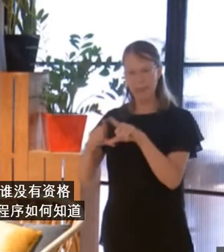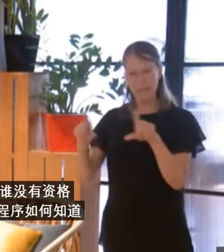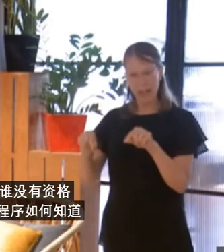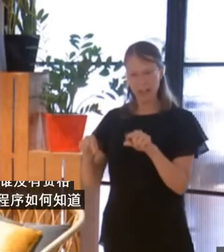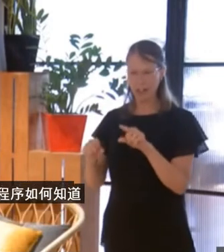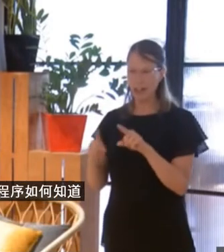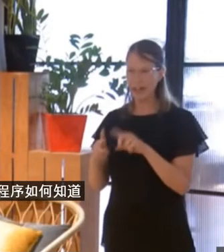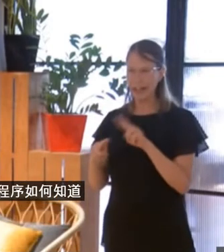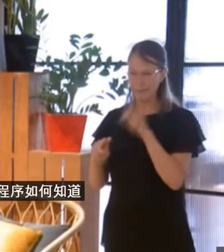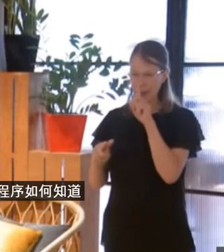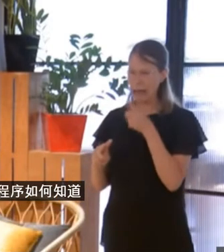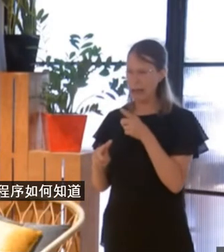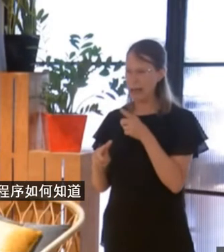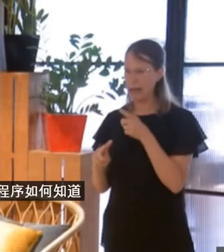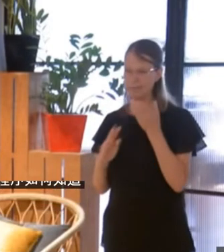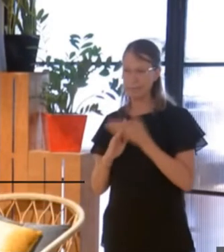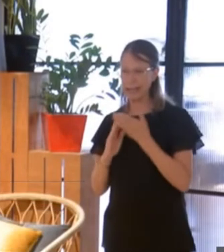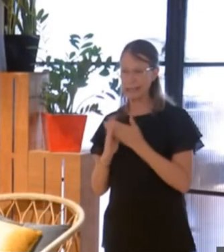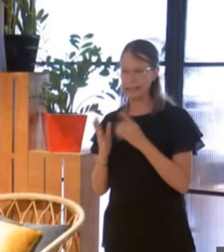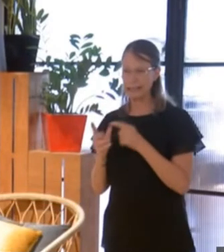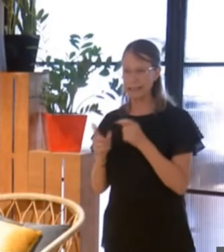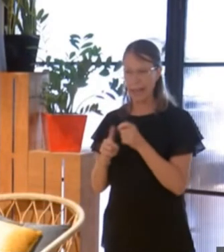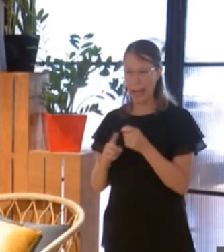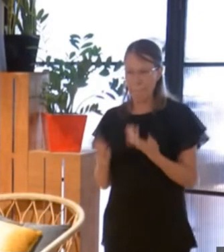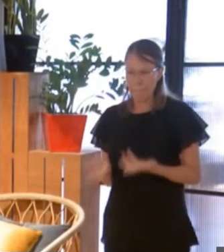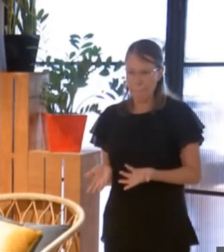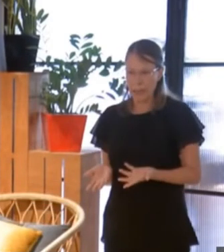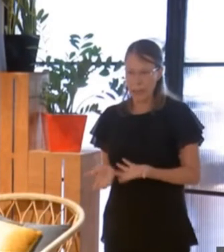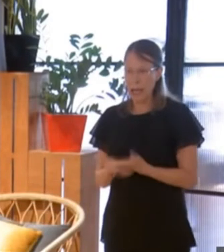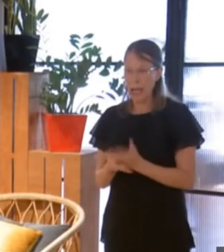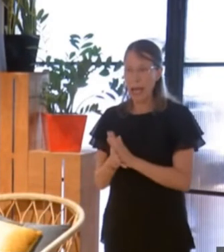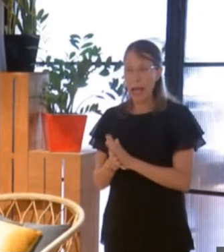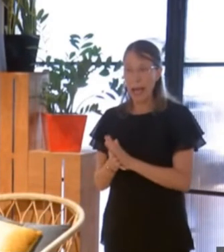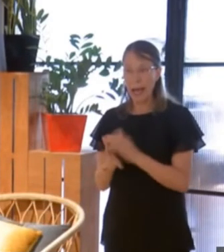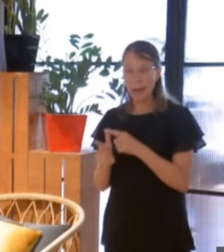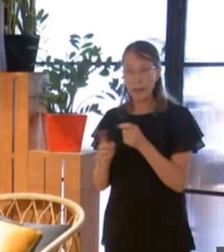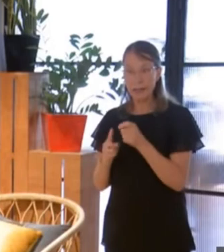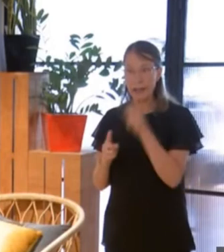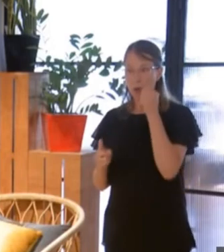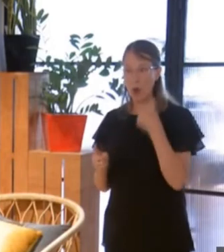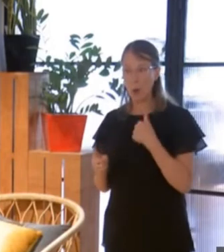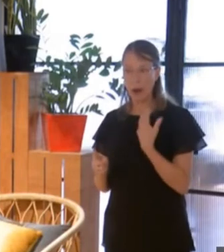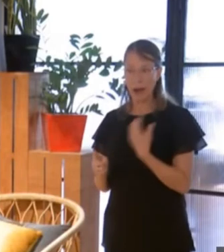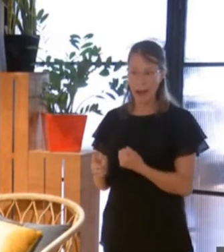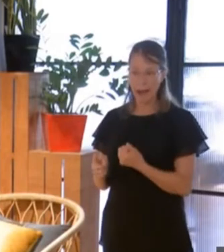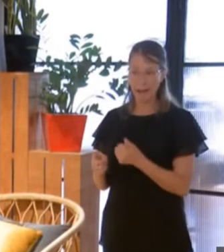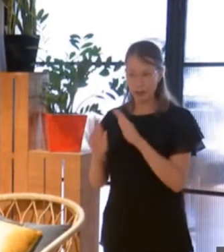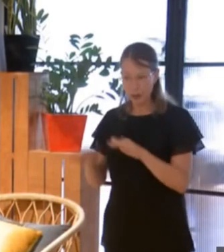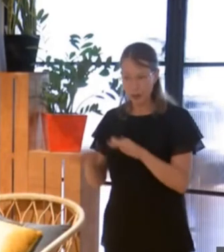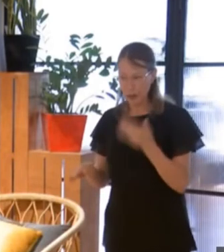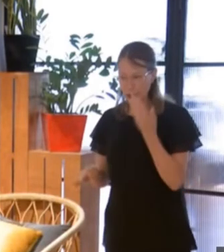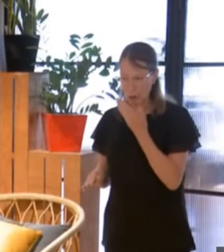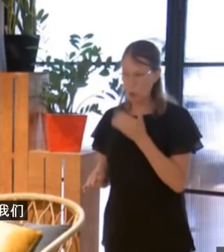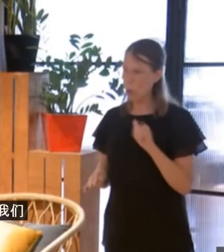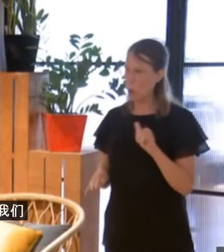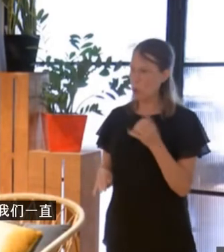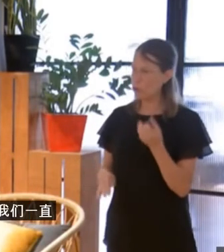the app know whether or not I have school-aged children? Because you've got to register that. We've always